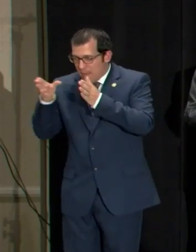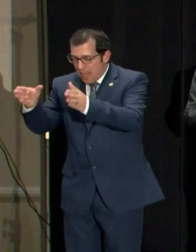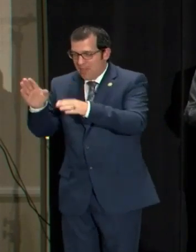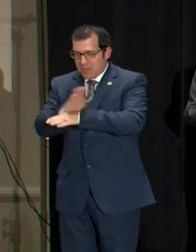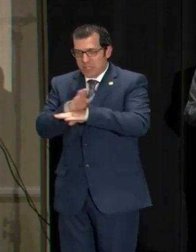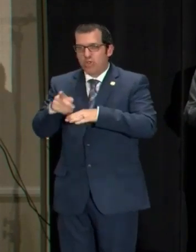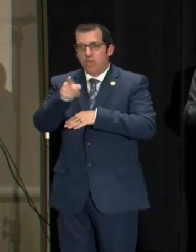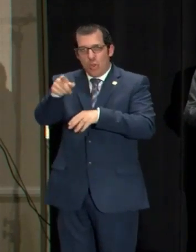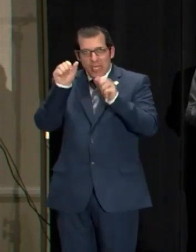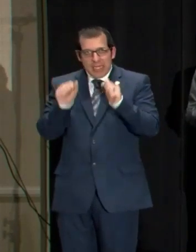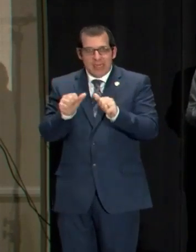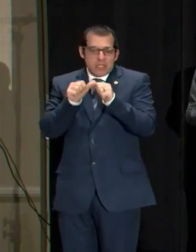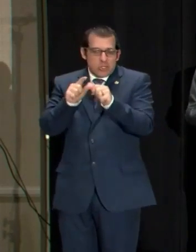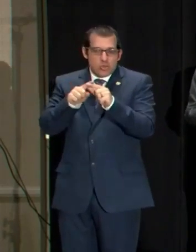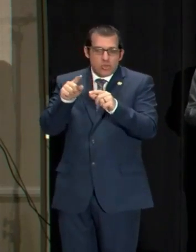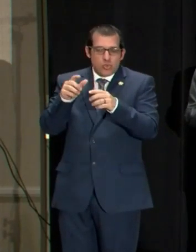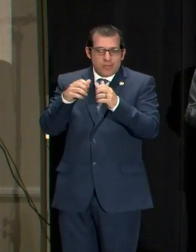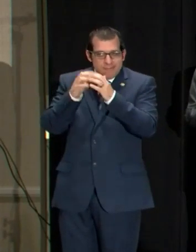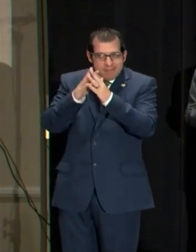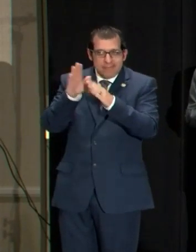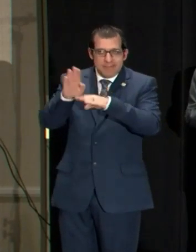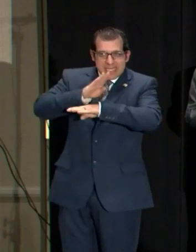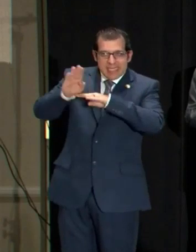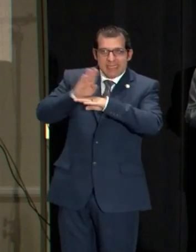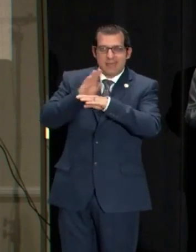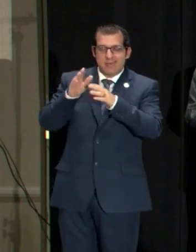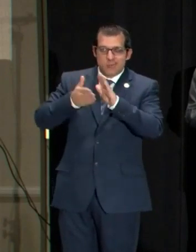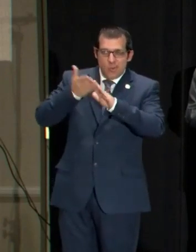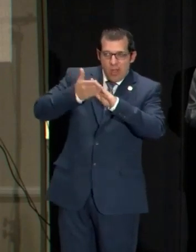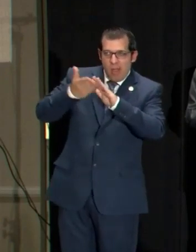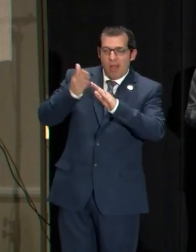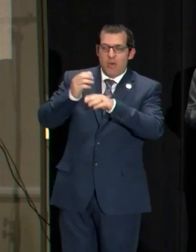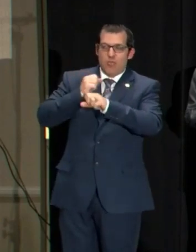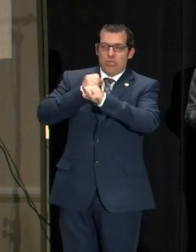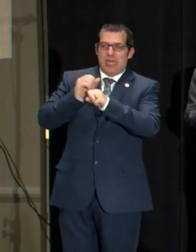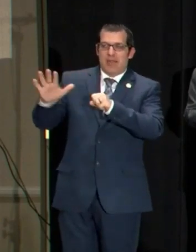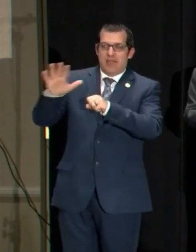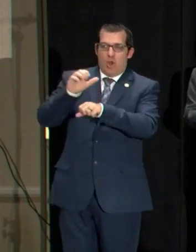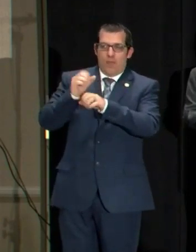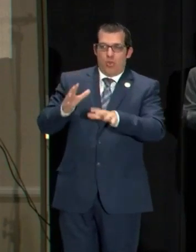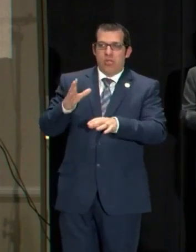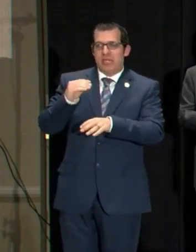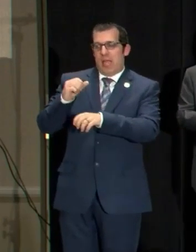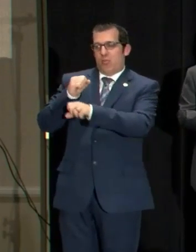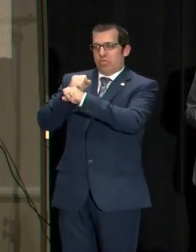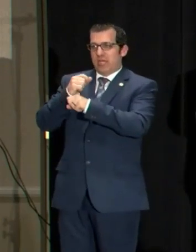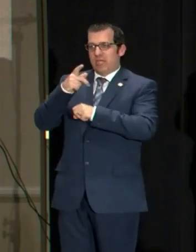do business in a safe way that protects their employees and protects the public.